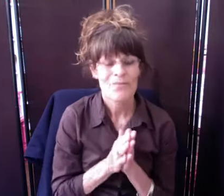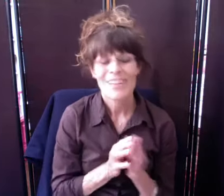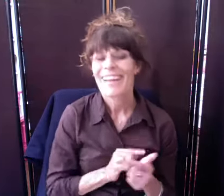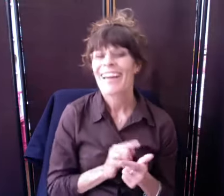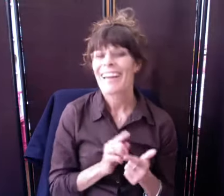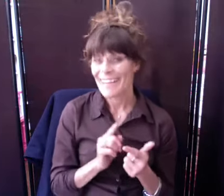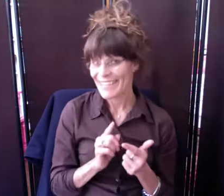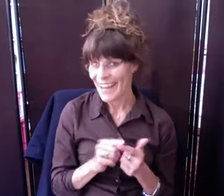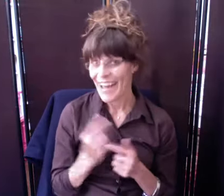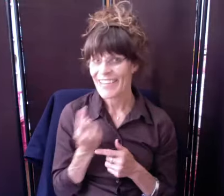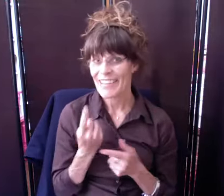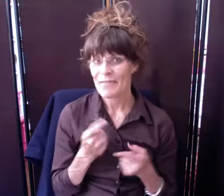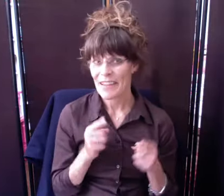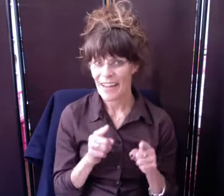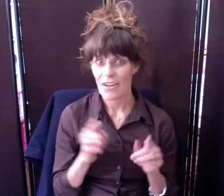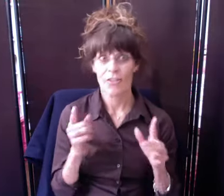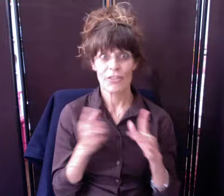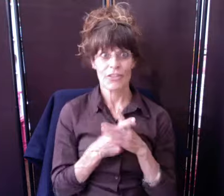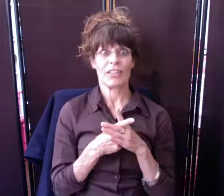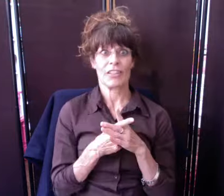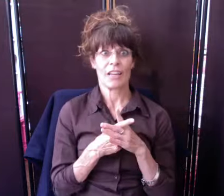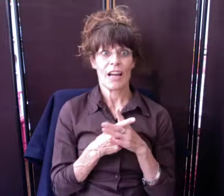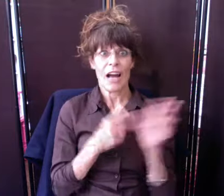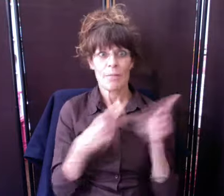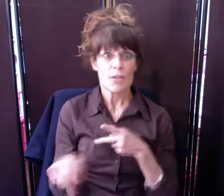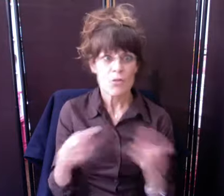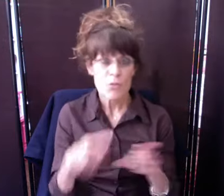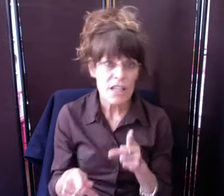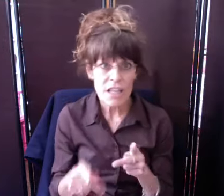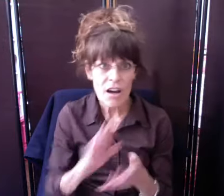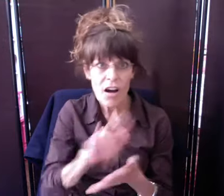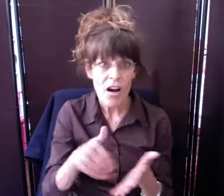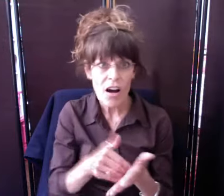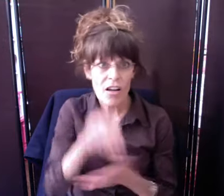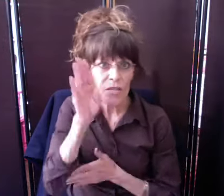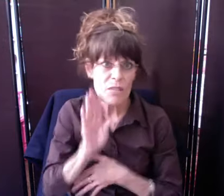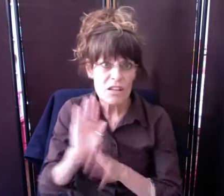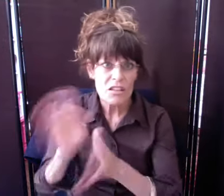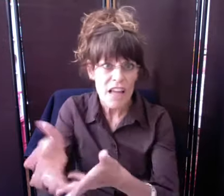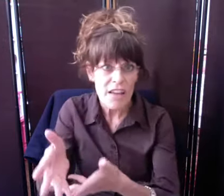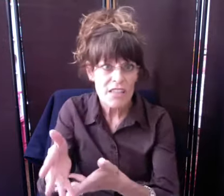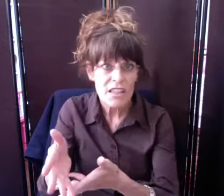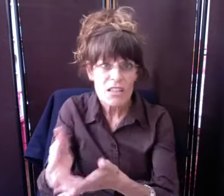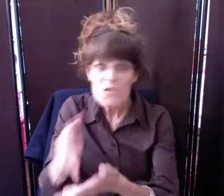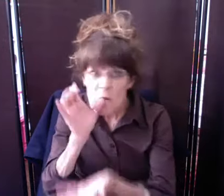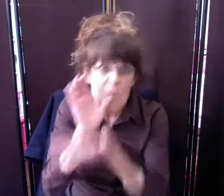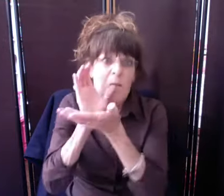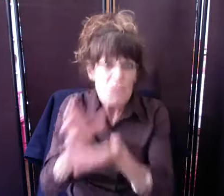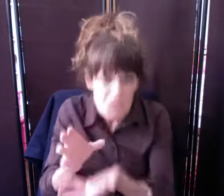where all of a sudden I'd be running around the party drinking all the beers that were on the table. And those beers probably had cigarette butts in them and backwash. Or